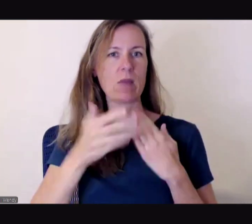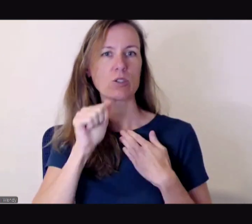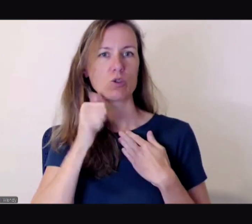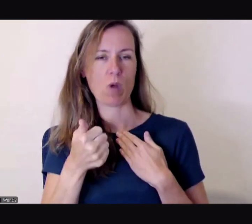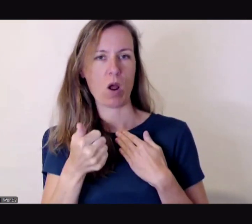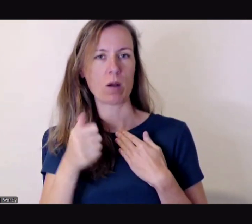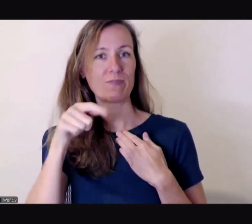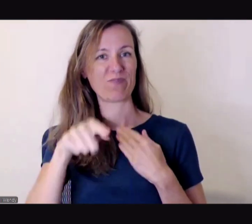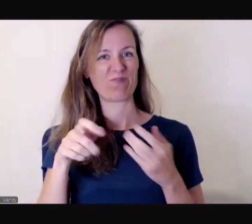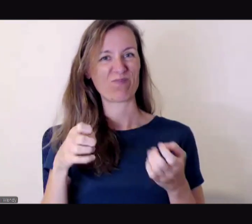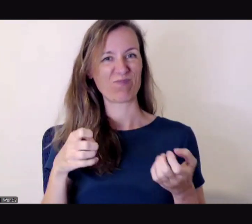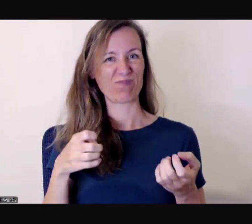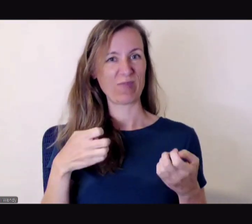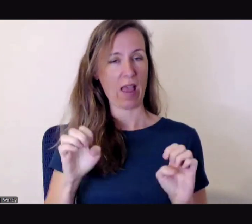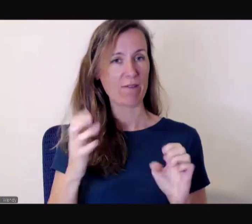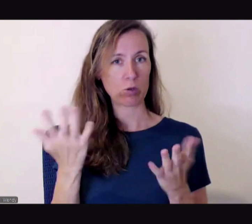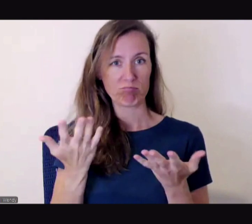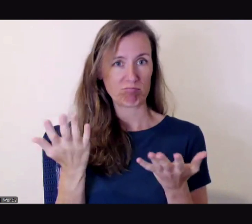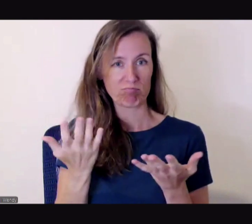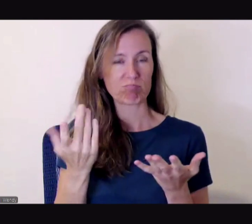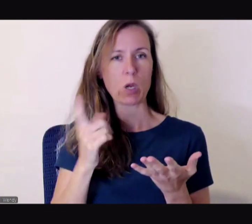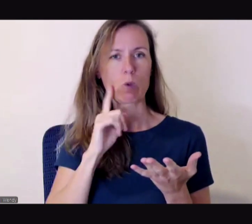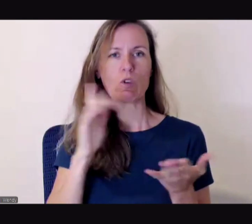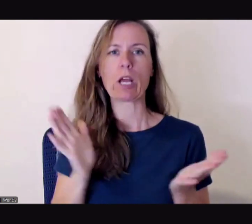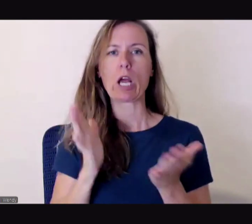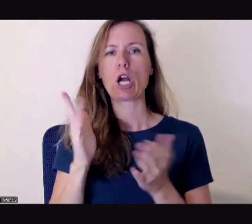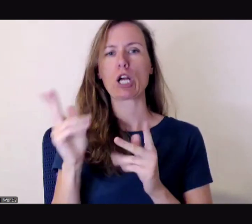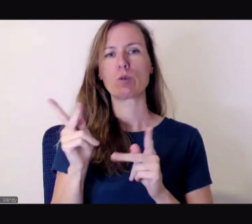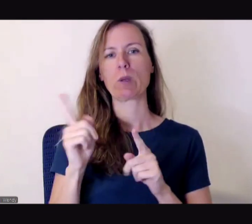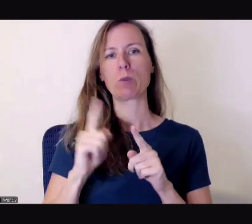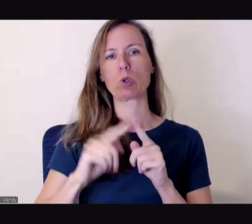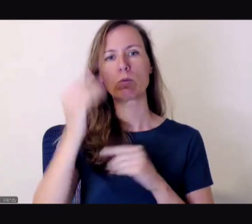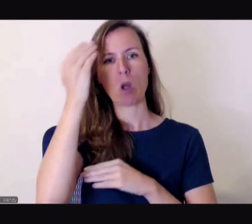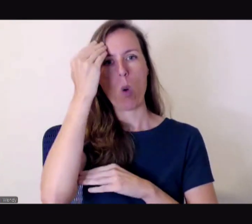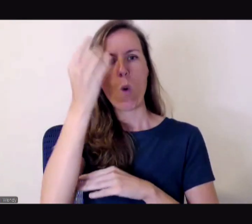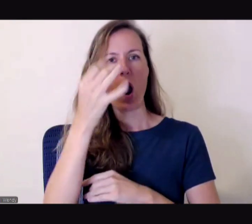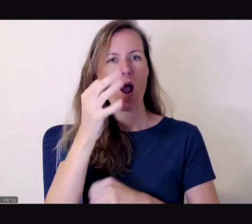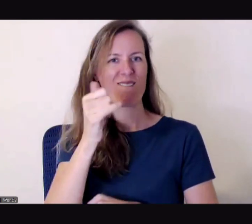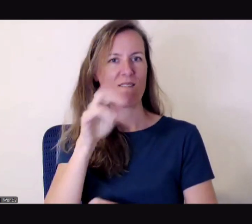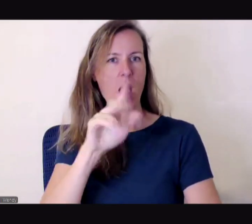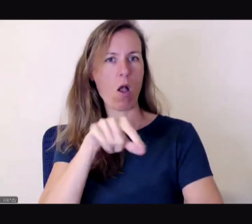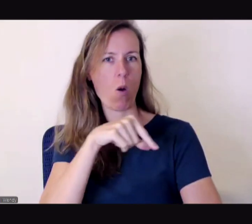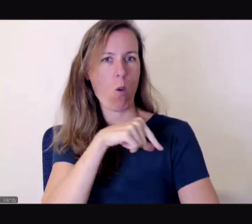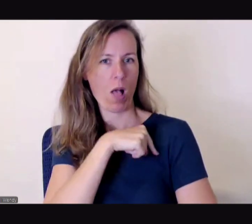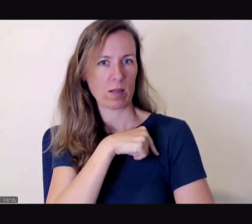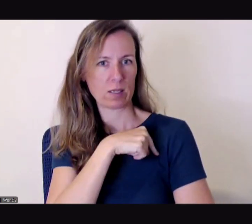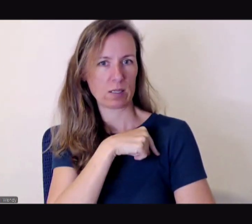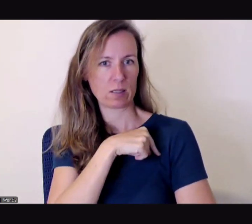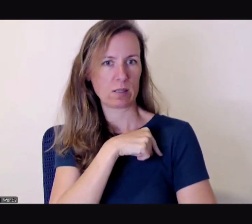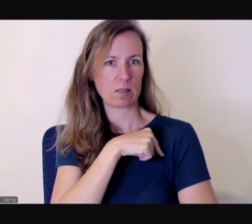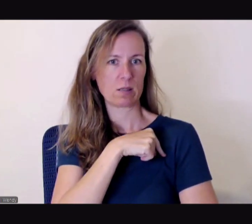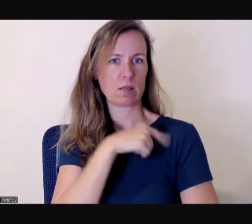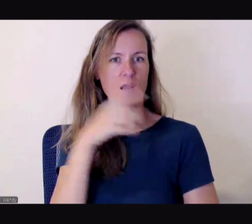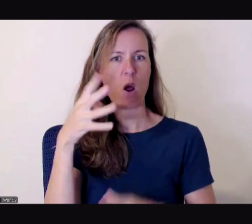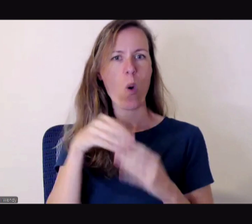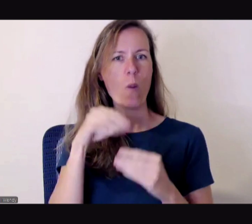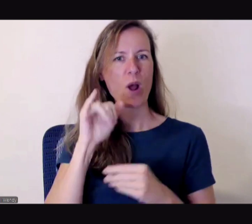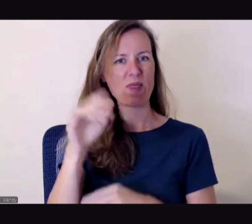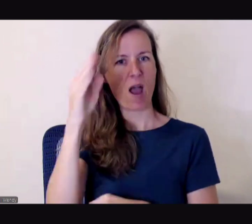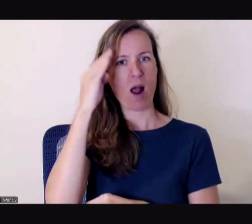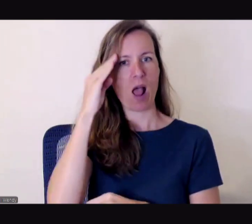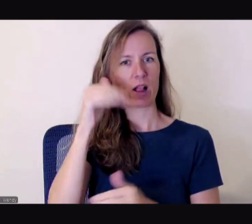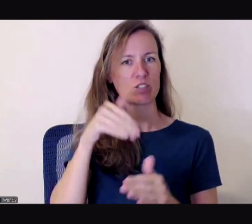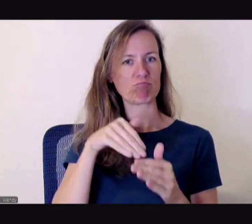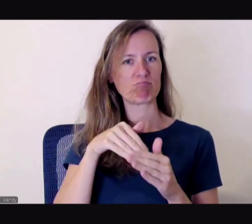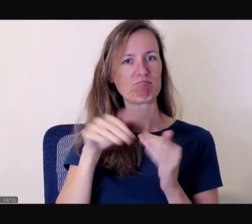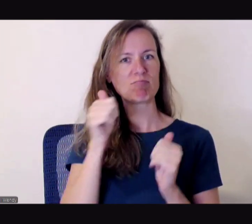and incorporate air quality knowledge into their daily living. Cheverly's Air Quality Monitoring Network and the work of